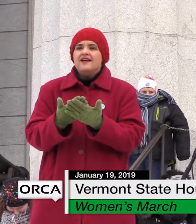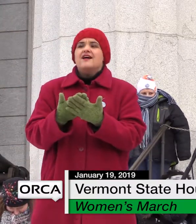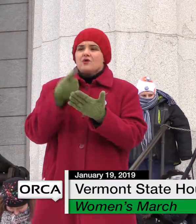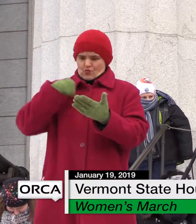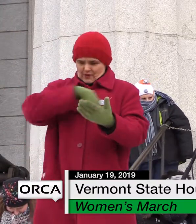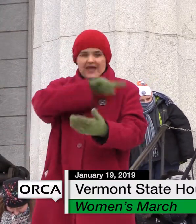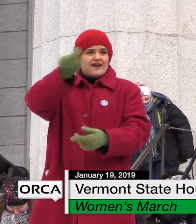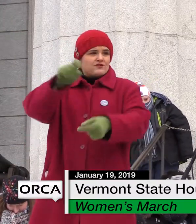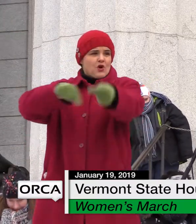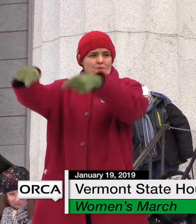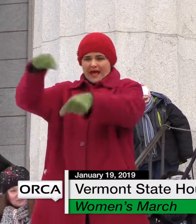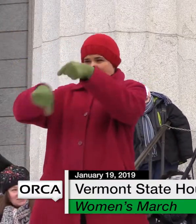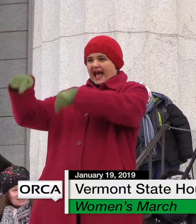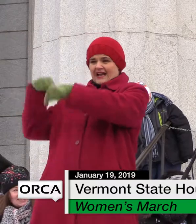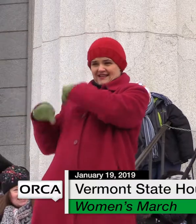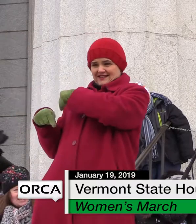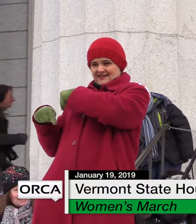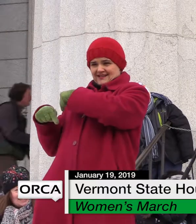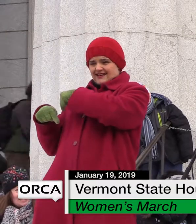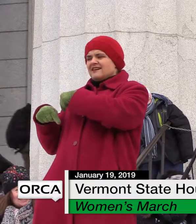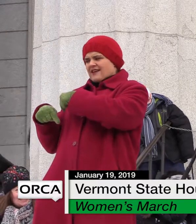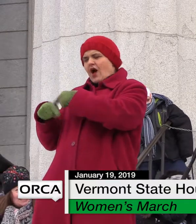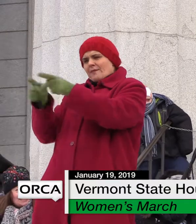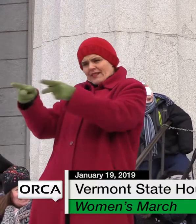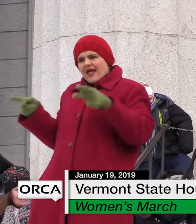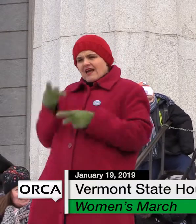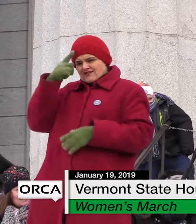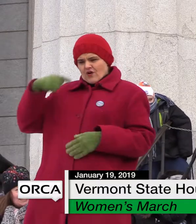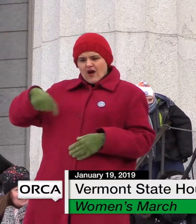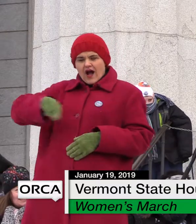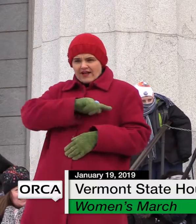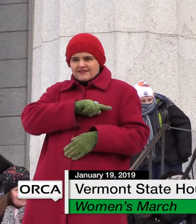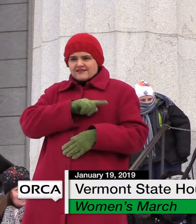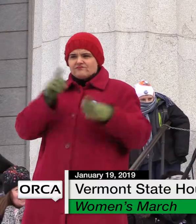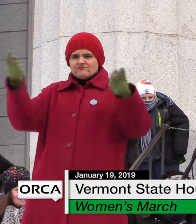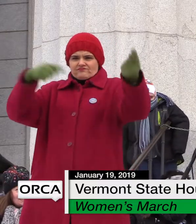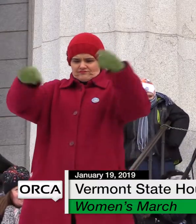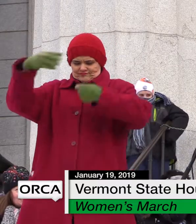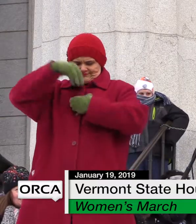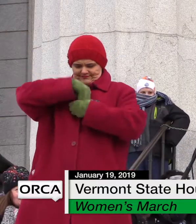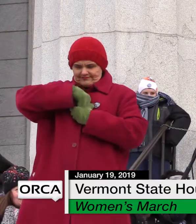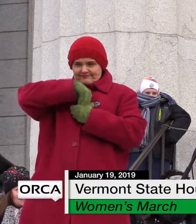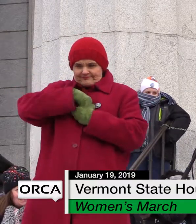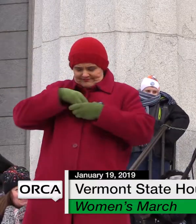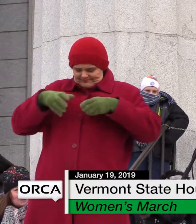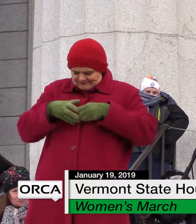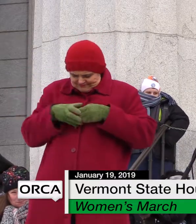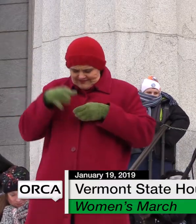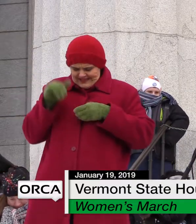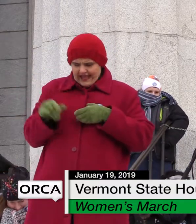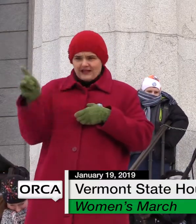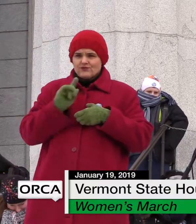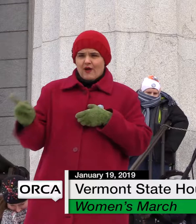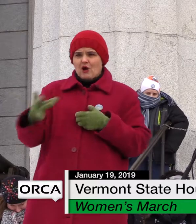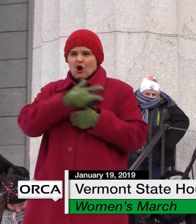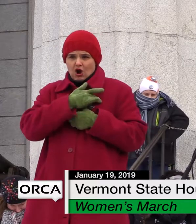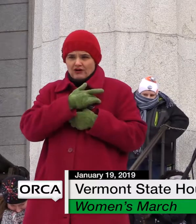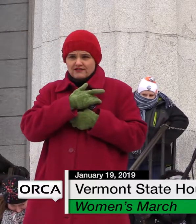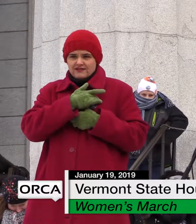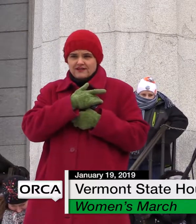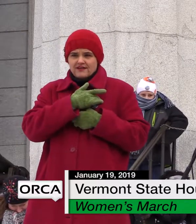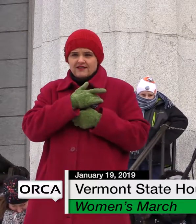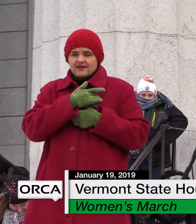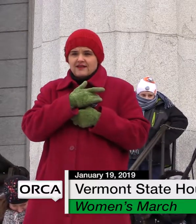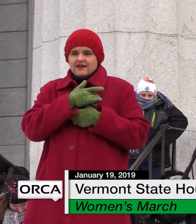waiting for you. And forget what you are conditioned to be. Reach through the worlds to your grandmothers and be who you were born to